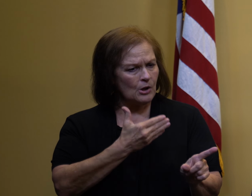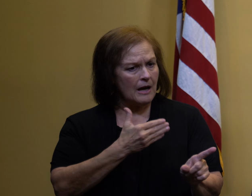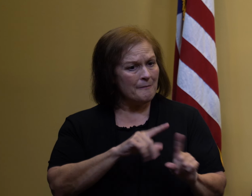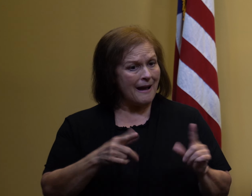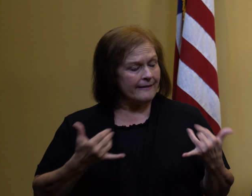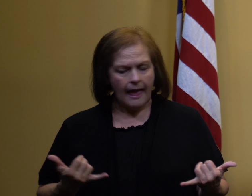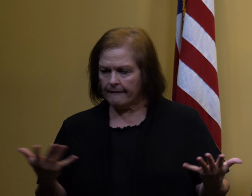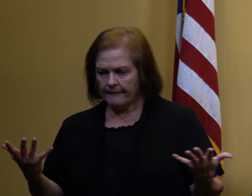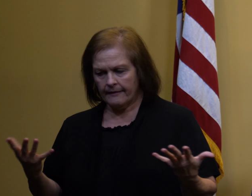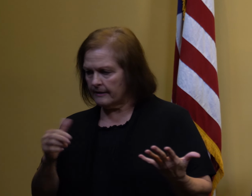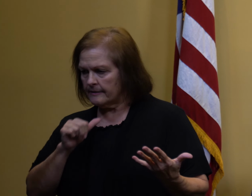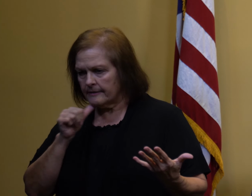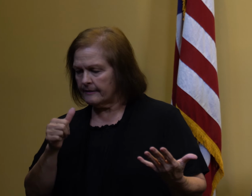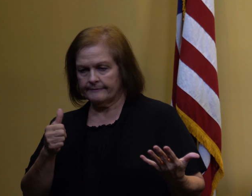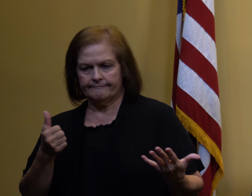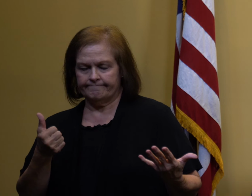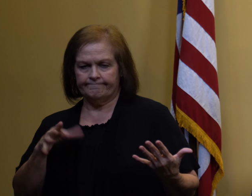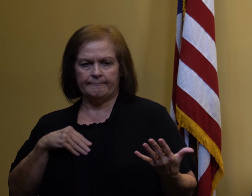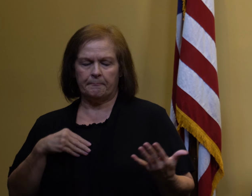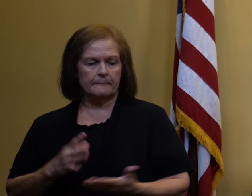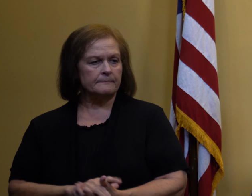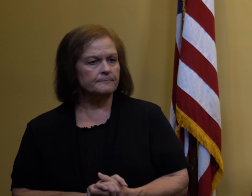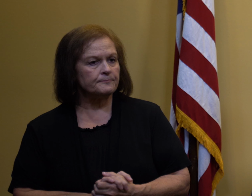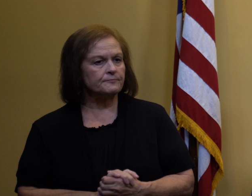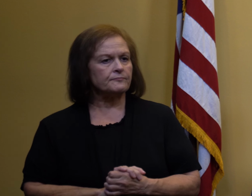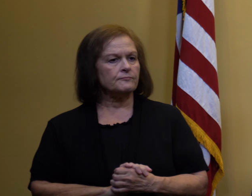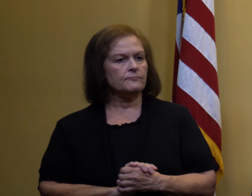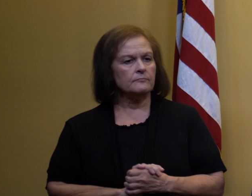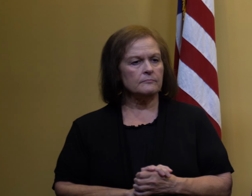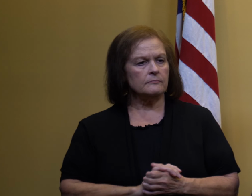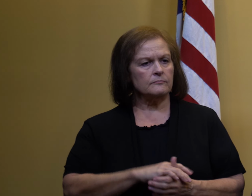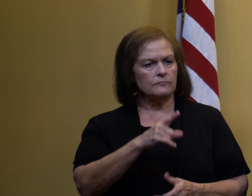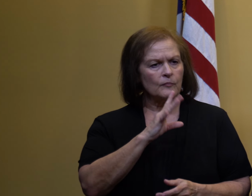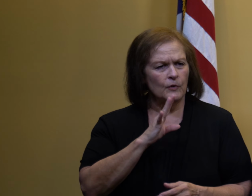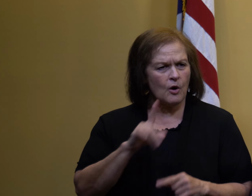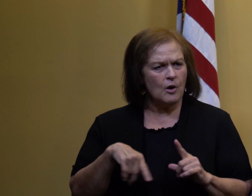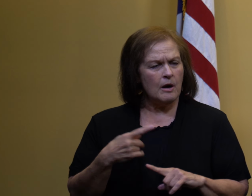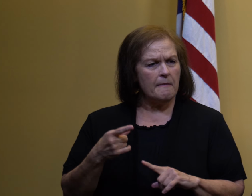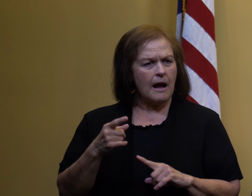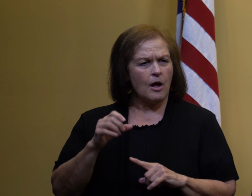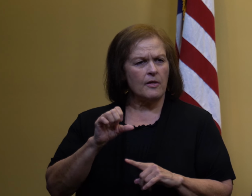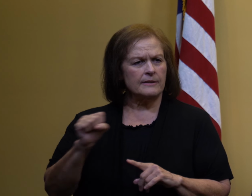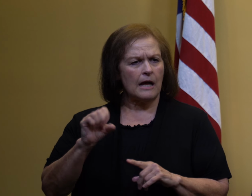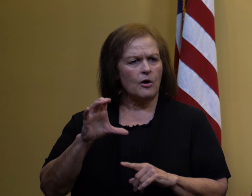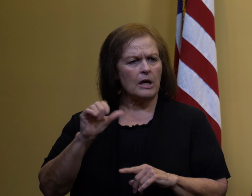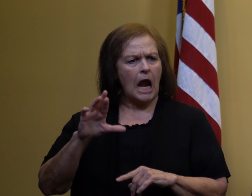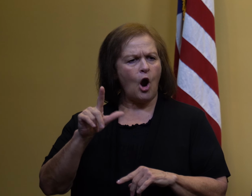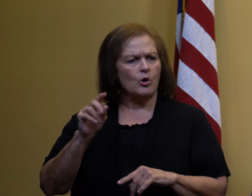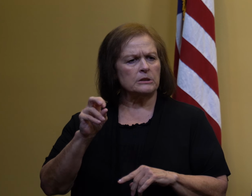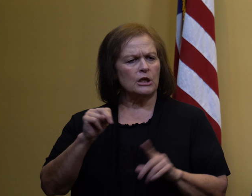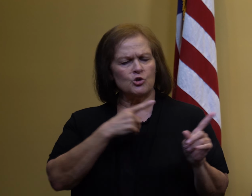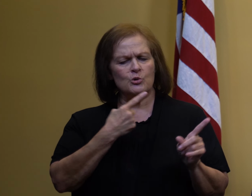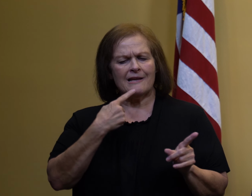now. Alyssa with WWL. Good morning. You mentioned the tree on South Carrollton was healthy. Can you just